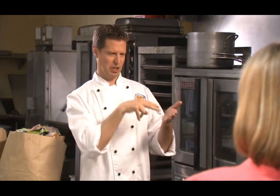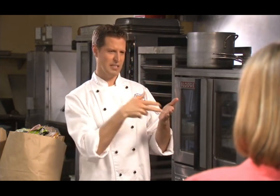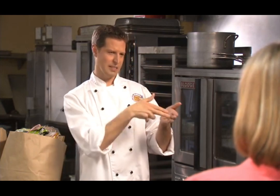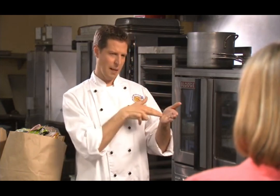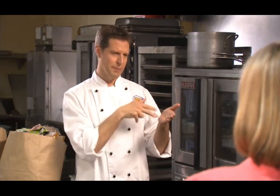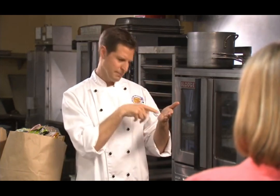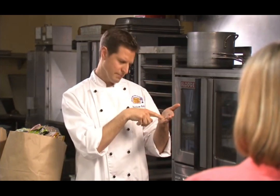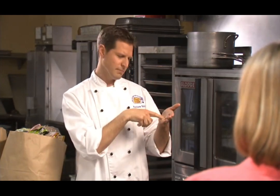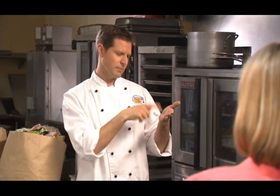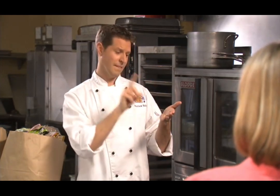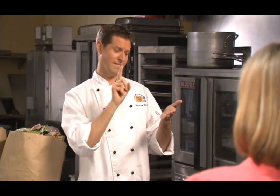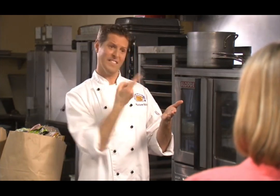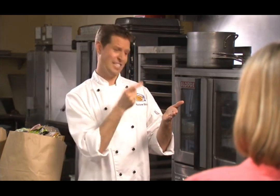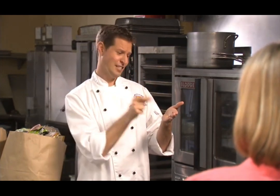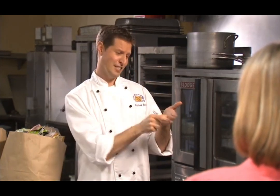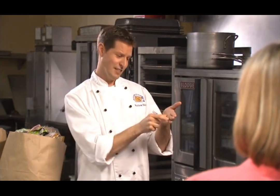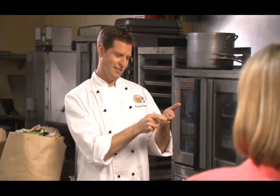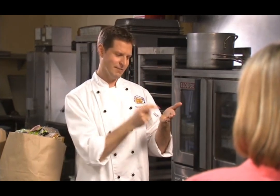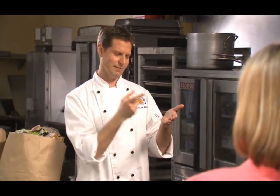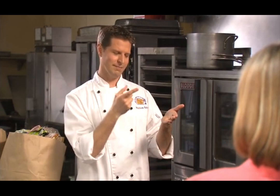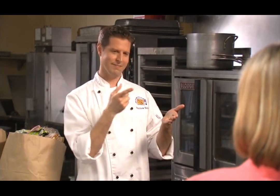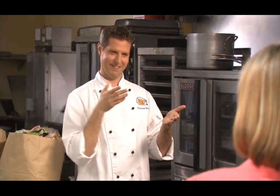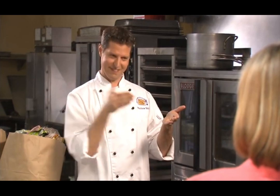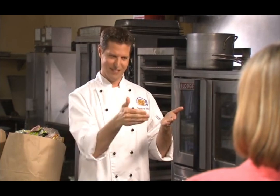first ingredient listed is fish, that's good.